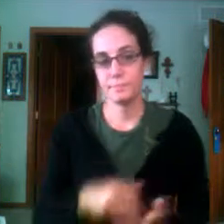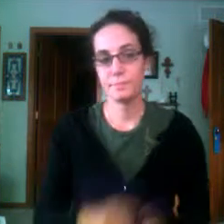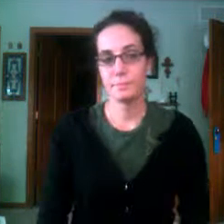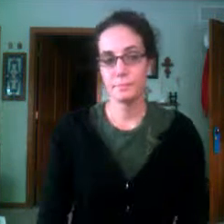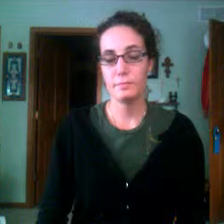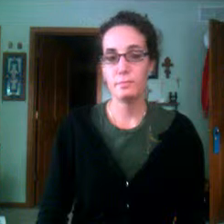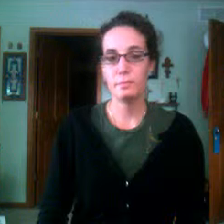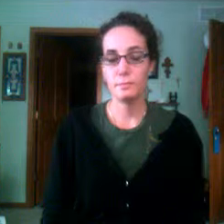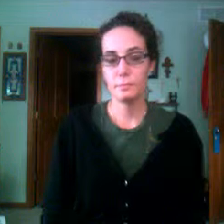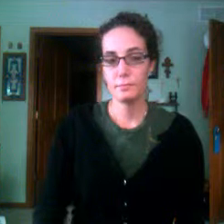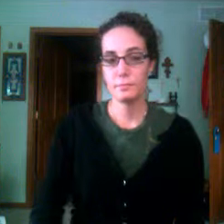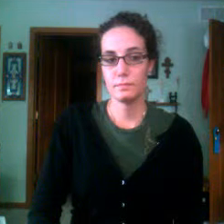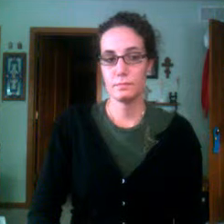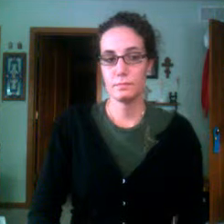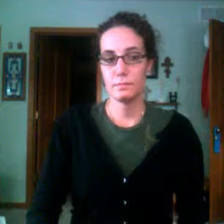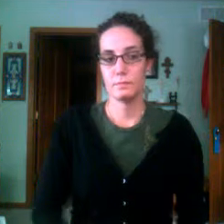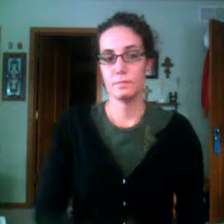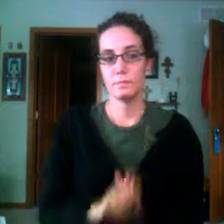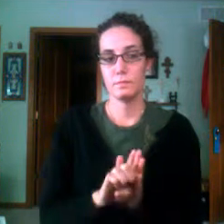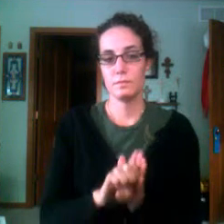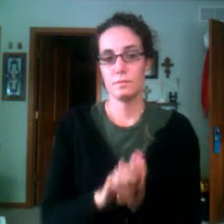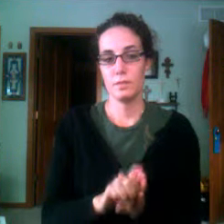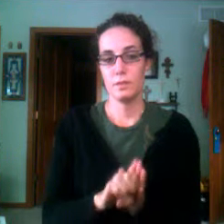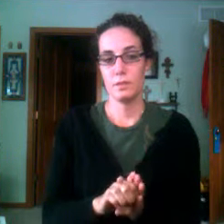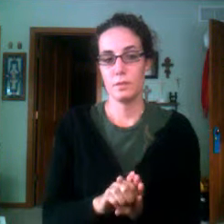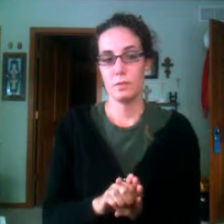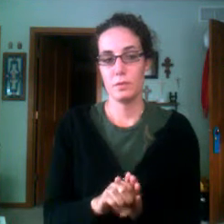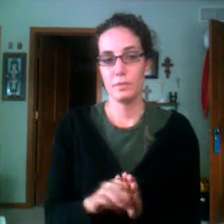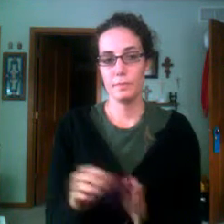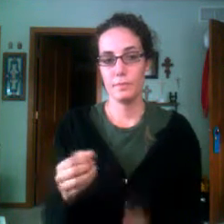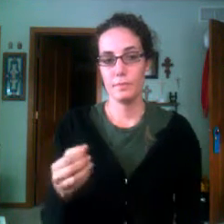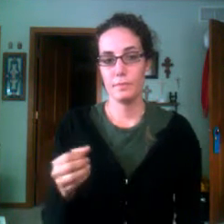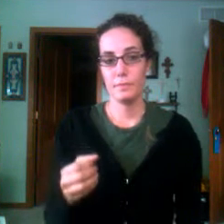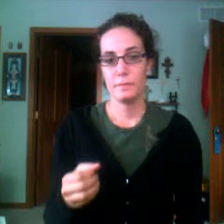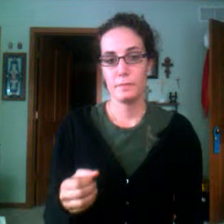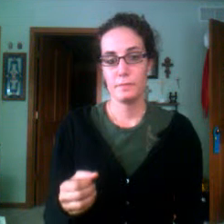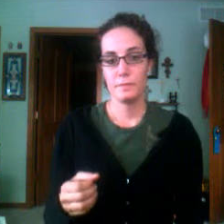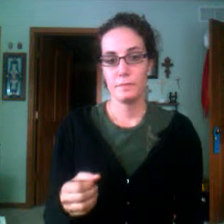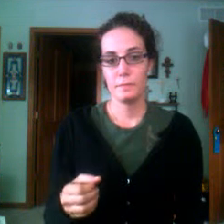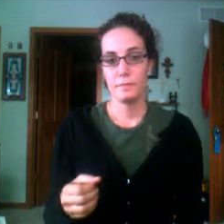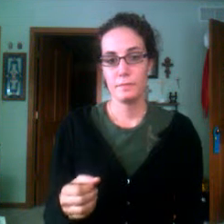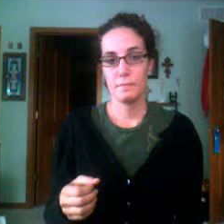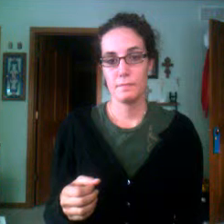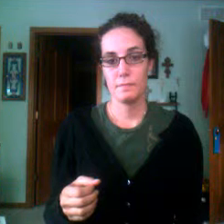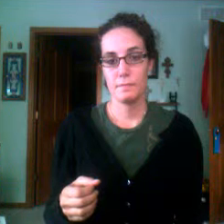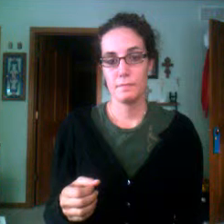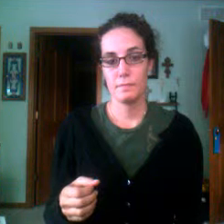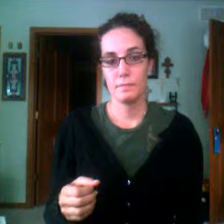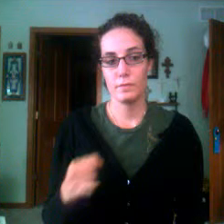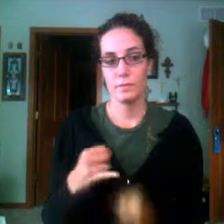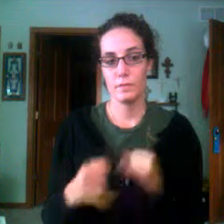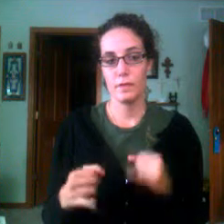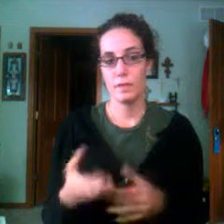So here's an example, a couple examples of what are irrational numbers. One last thing I want to talk about the irrational